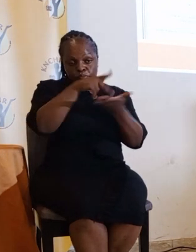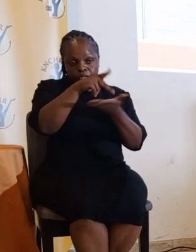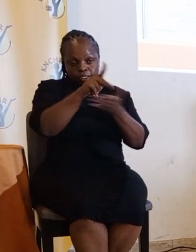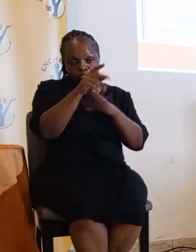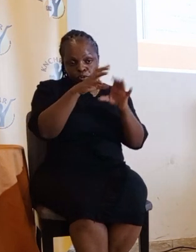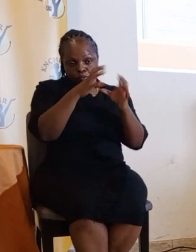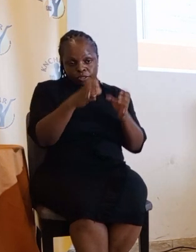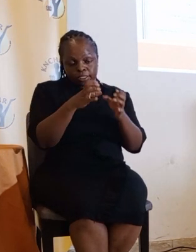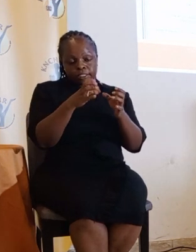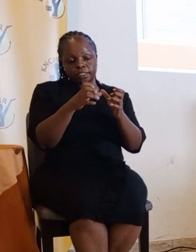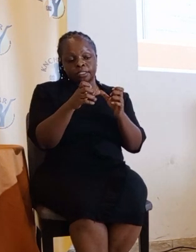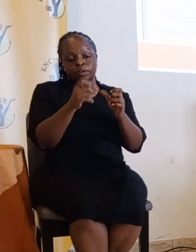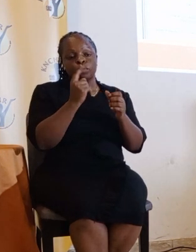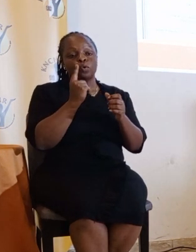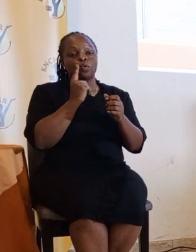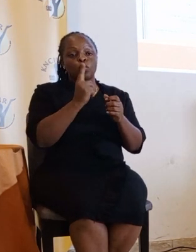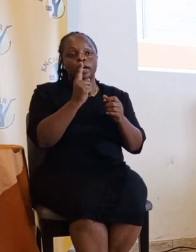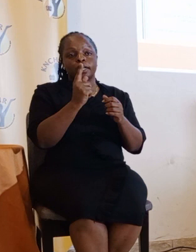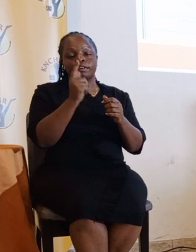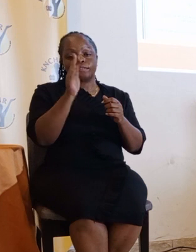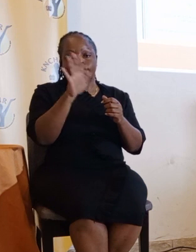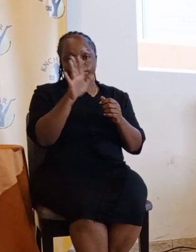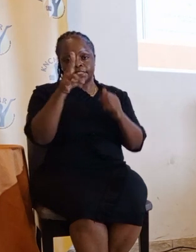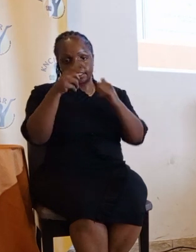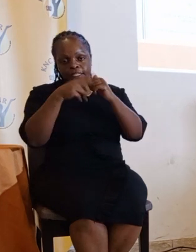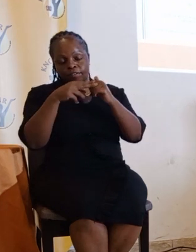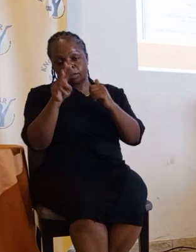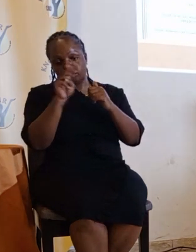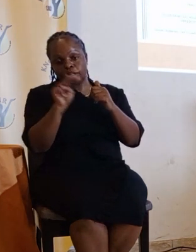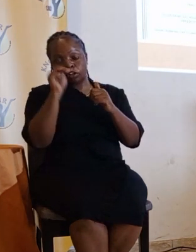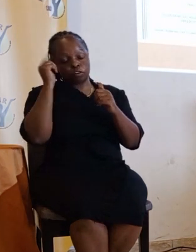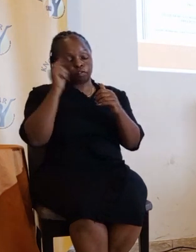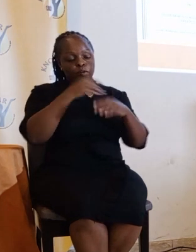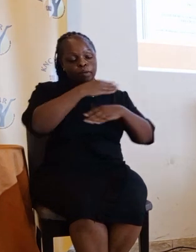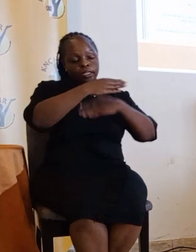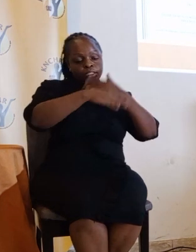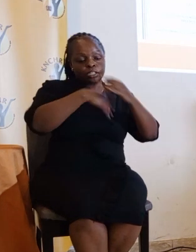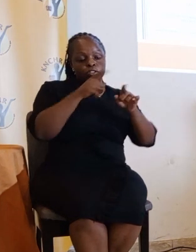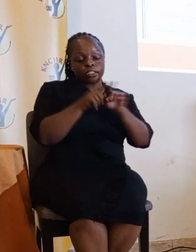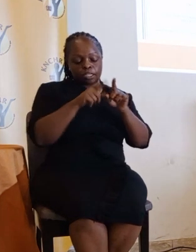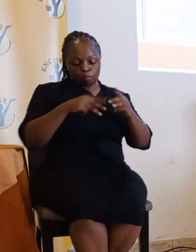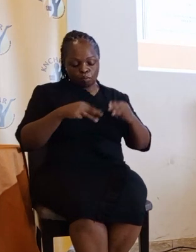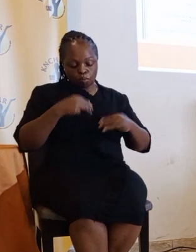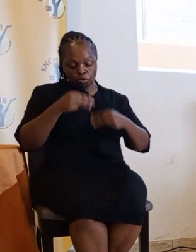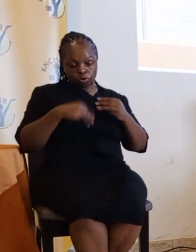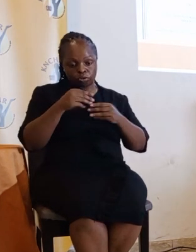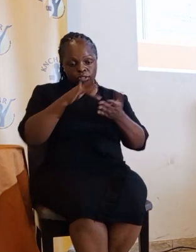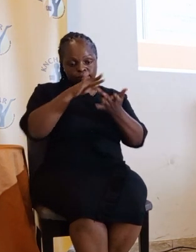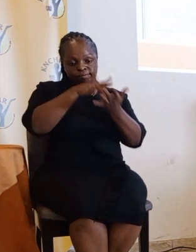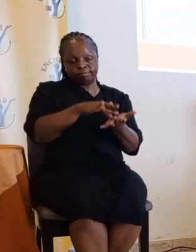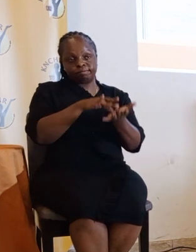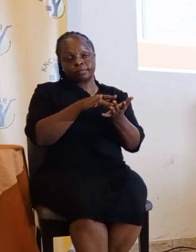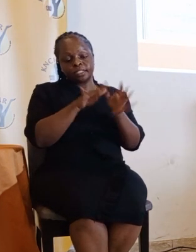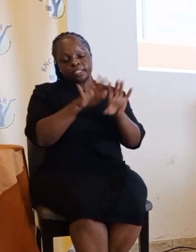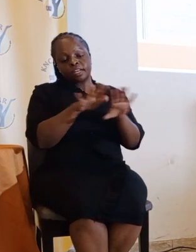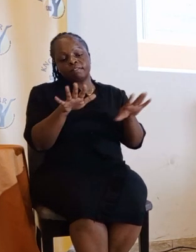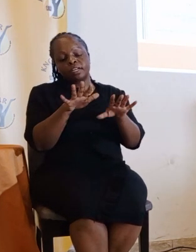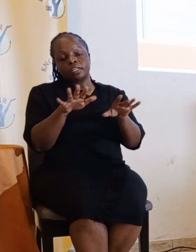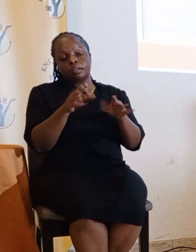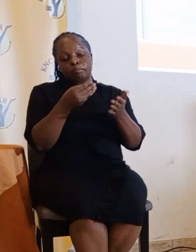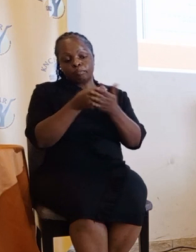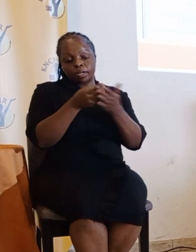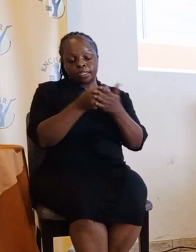sum of 157 million for material and moral prejudice suffered. The